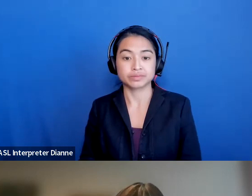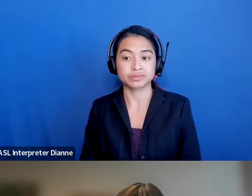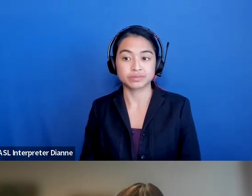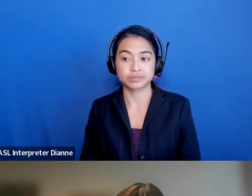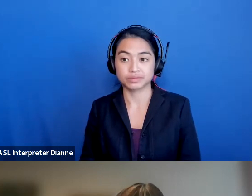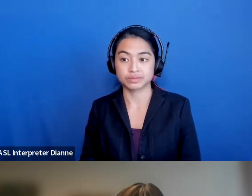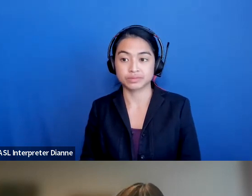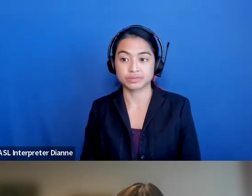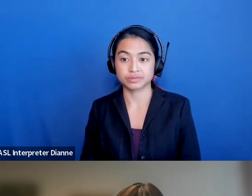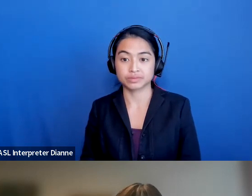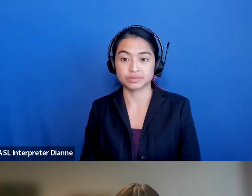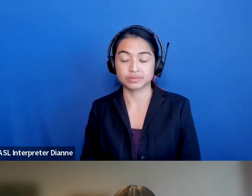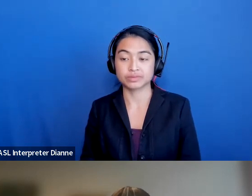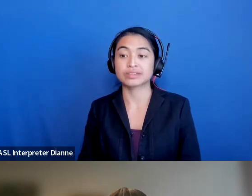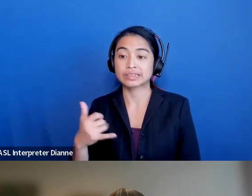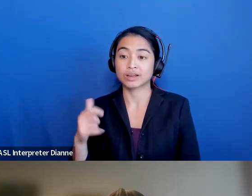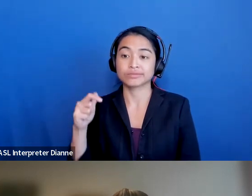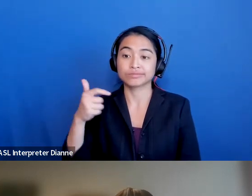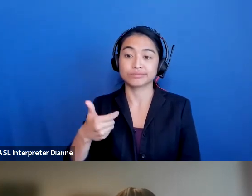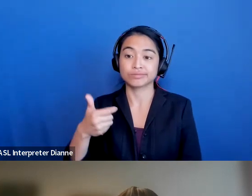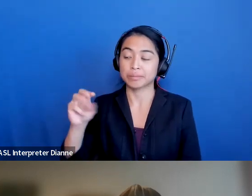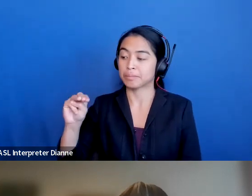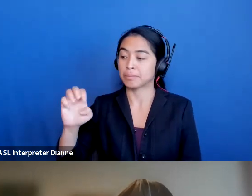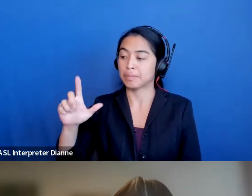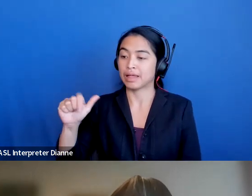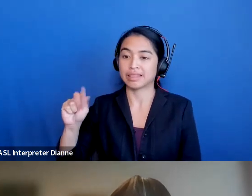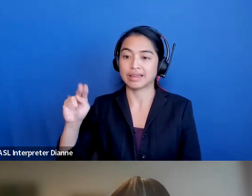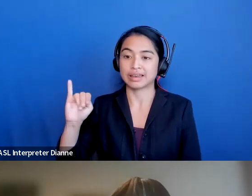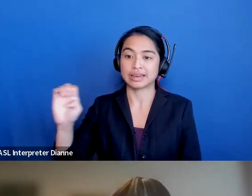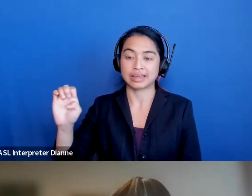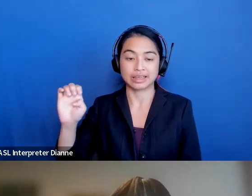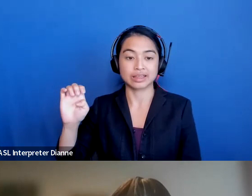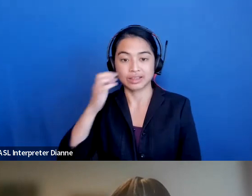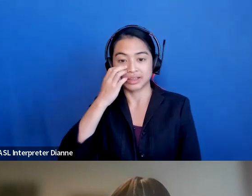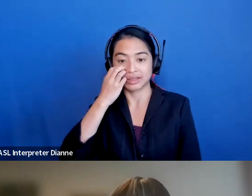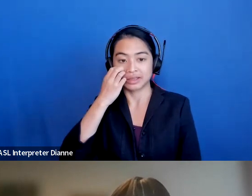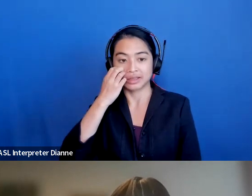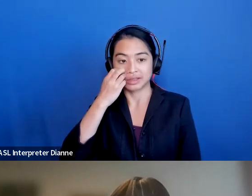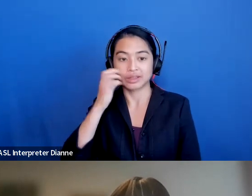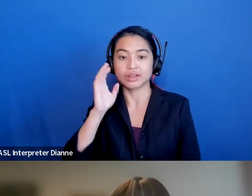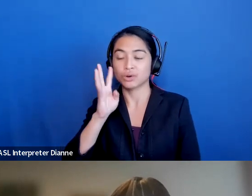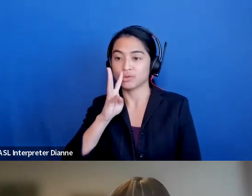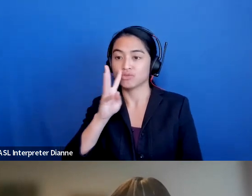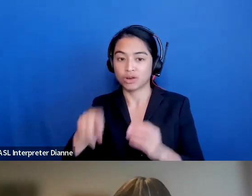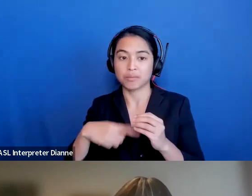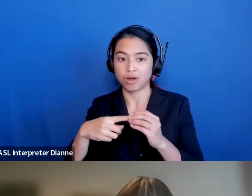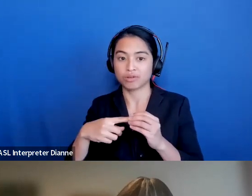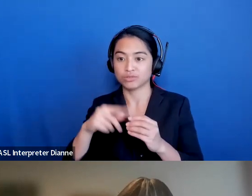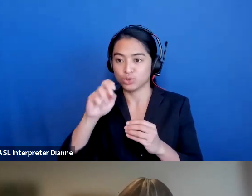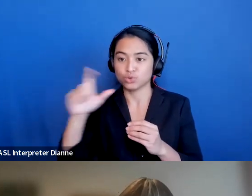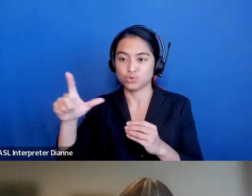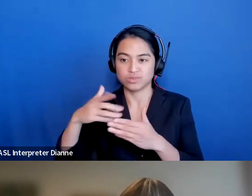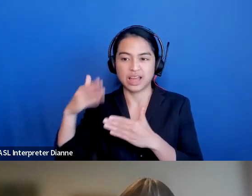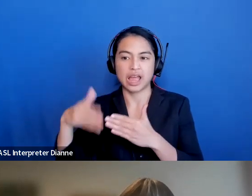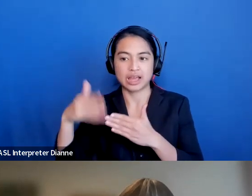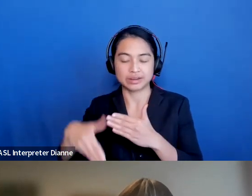And I am going to pass it on to Melanie, who is going to wrap us up with the tool. Great, thanks,